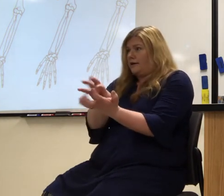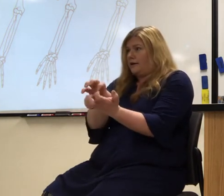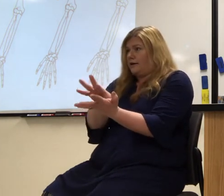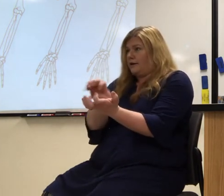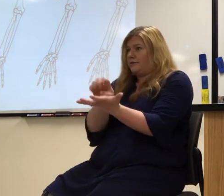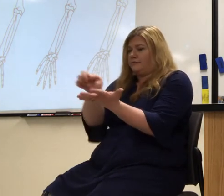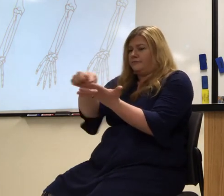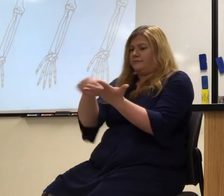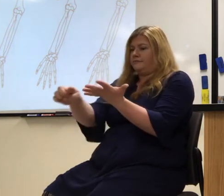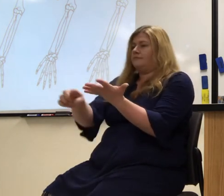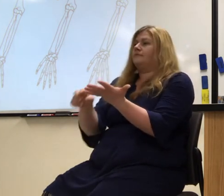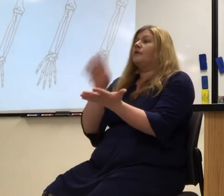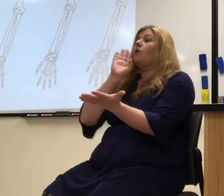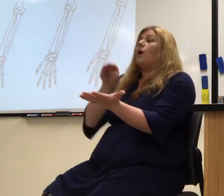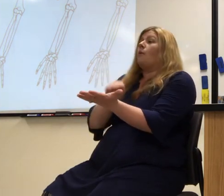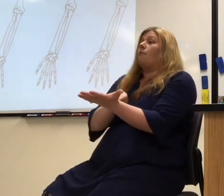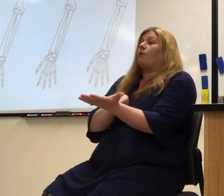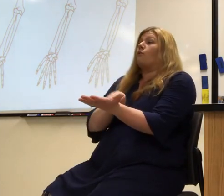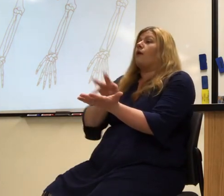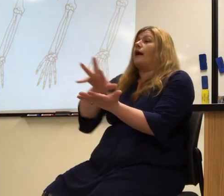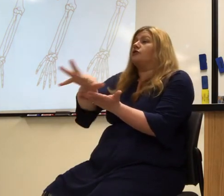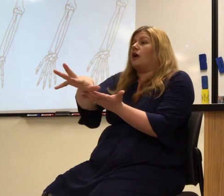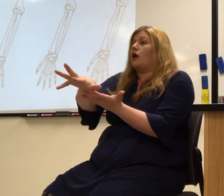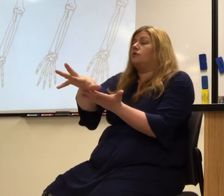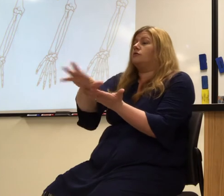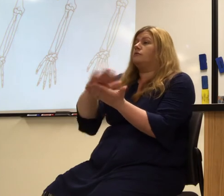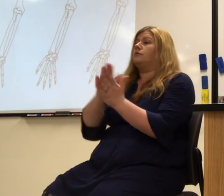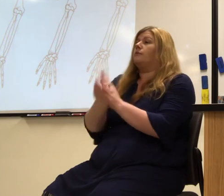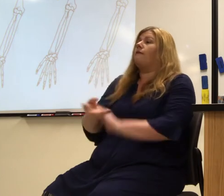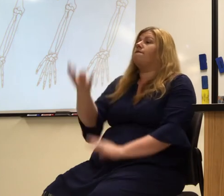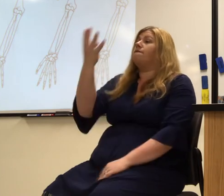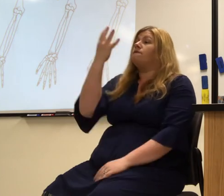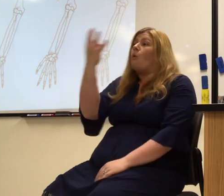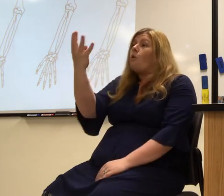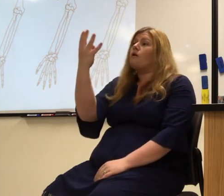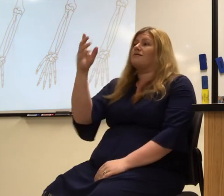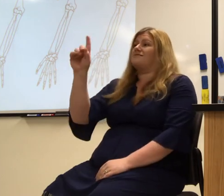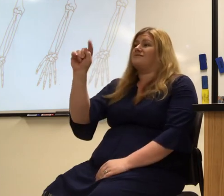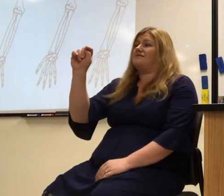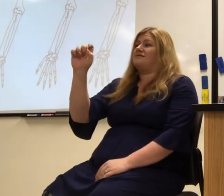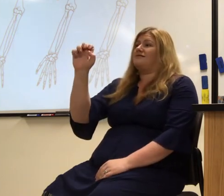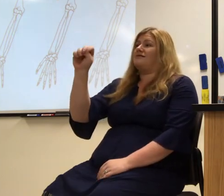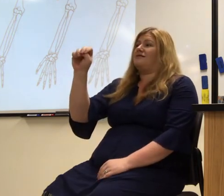It's going to branch out into four tendons